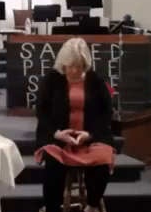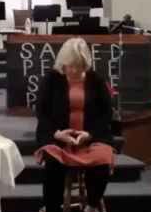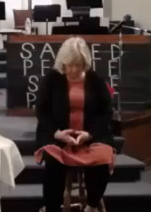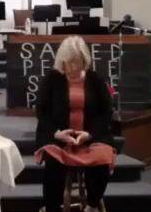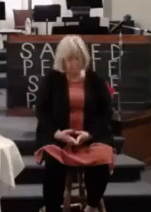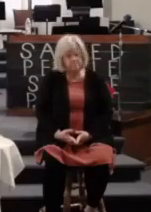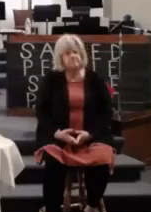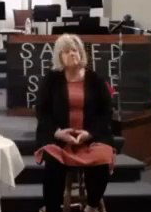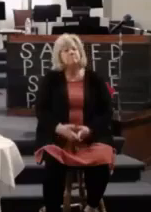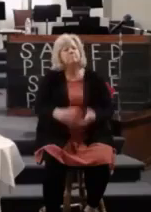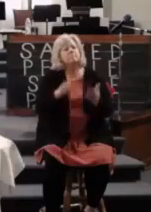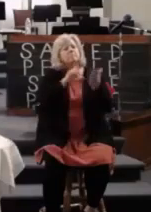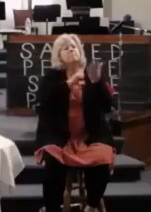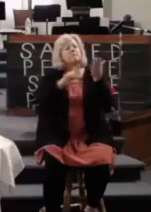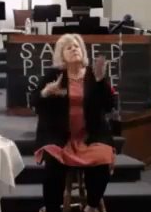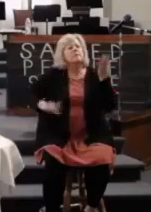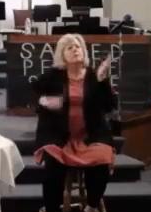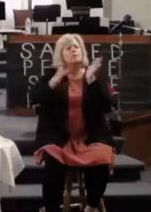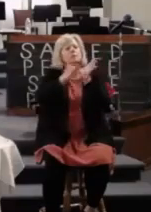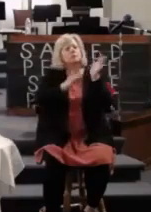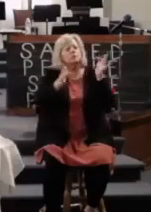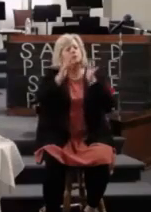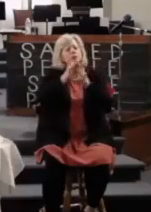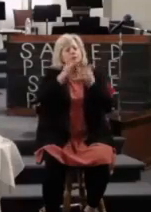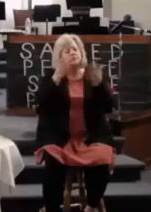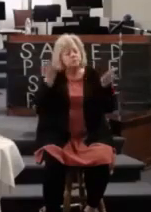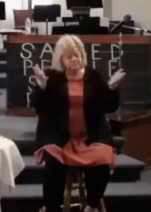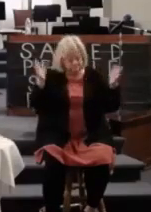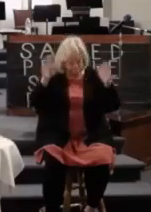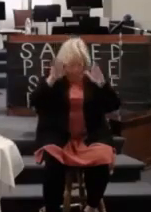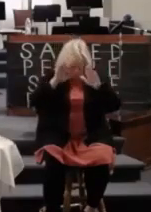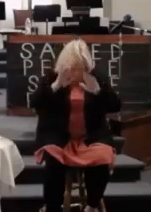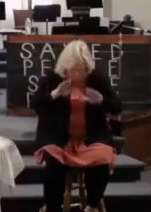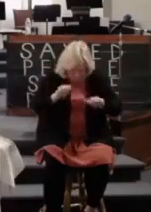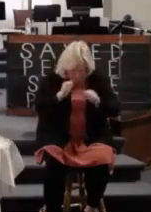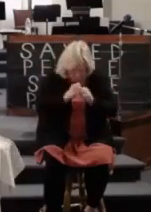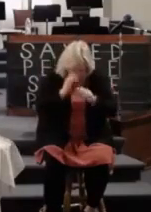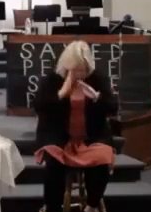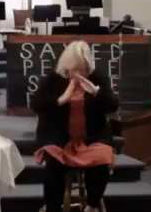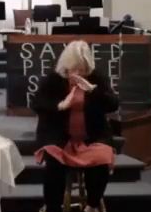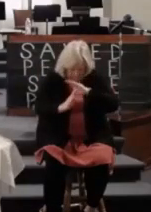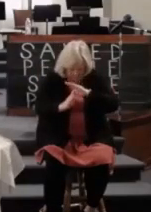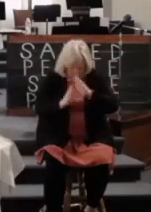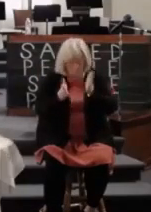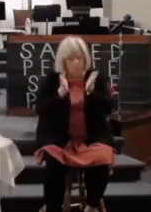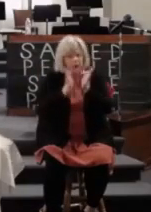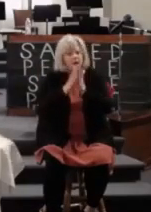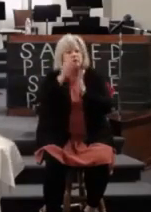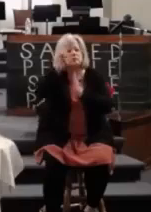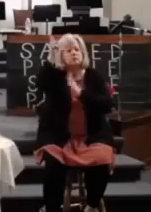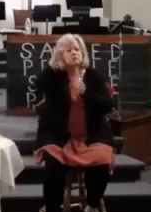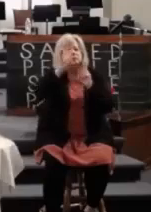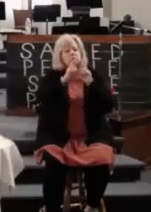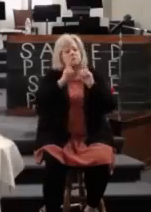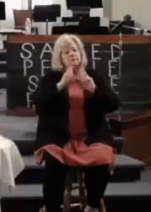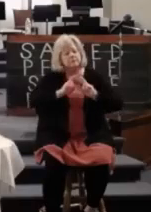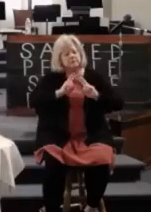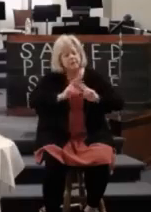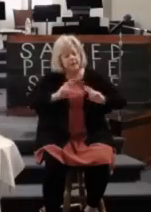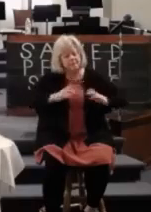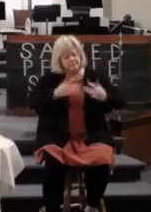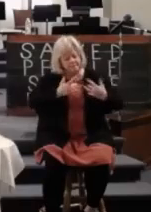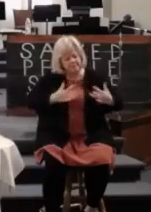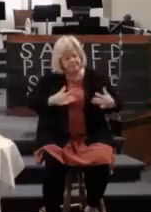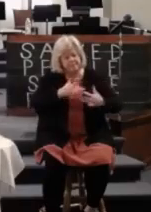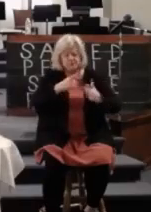Lord Jesus, we bow before you in humility and ask that you examine our hearts. Show us